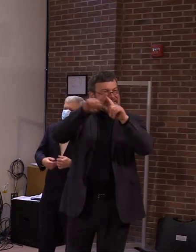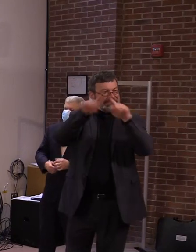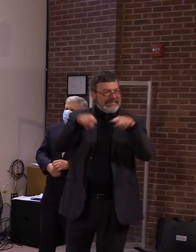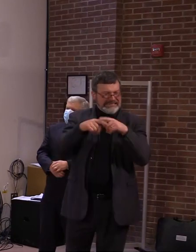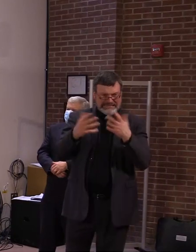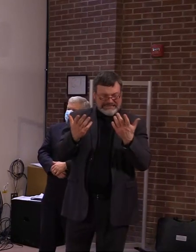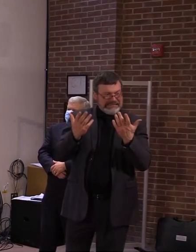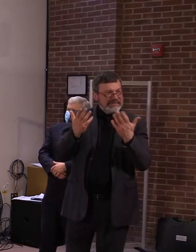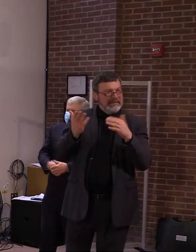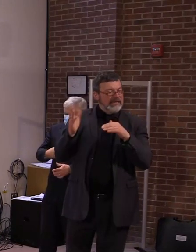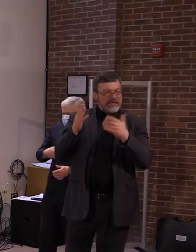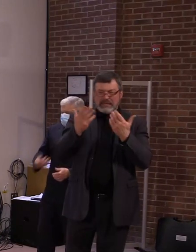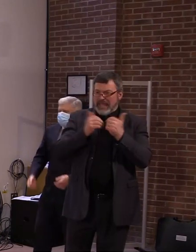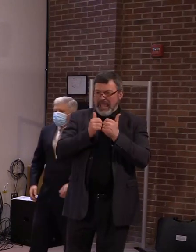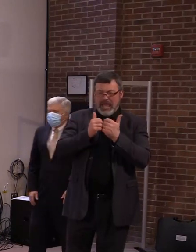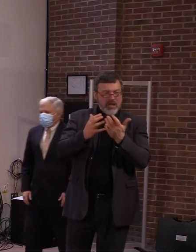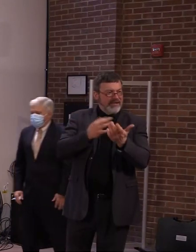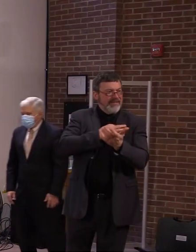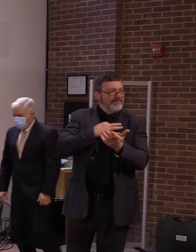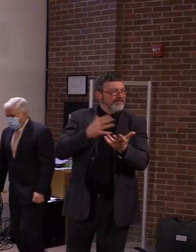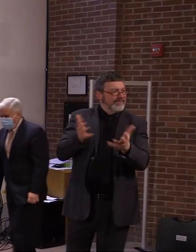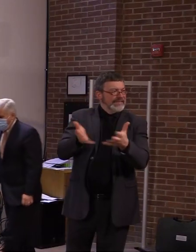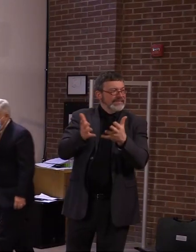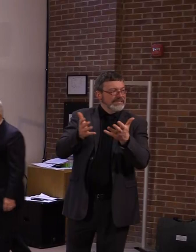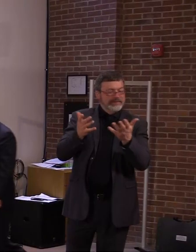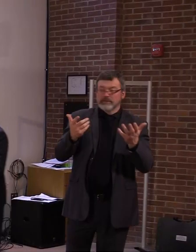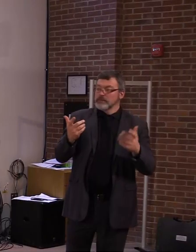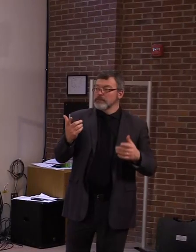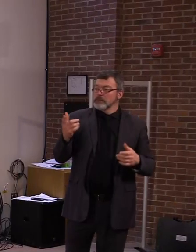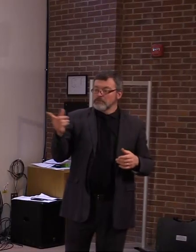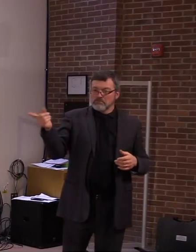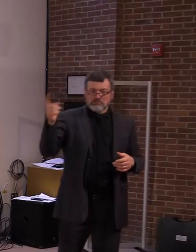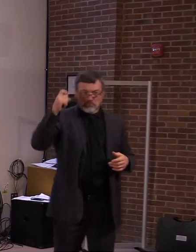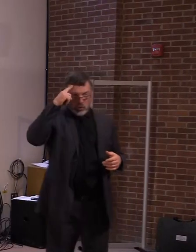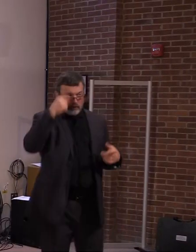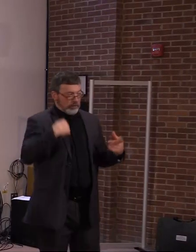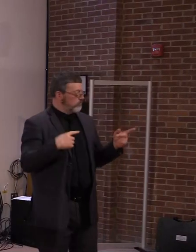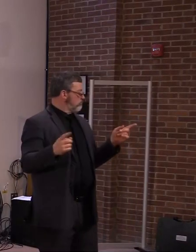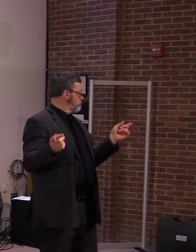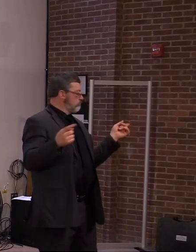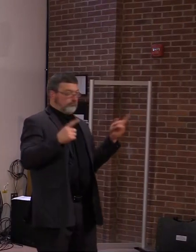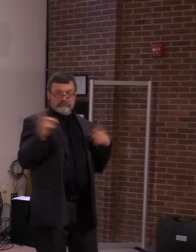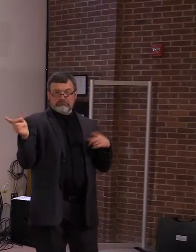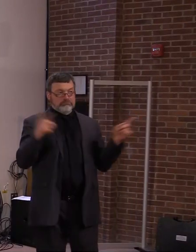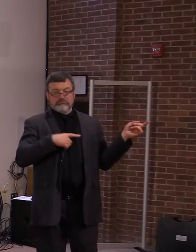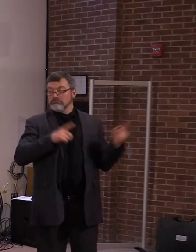I'll ask Dr. Levine or Secretary Smith to answer that.